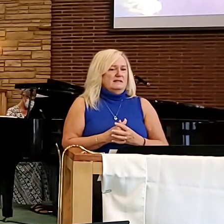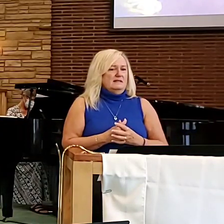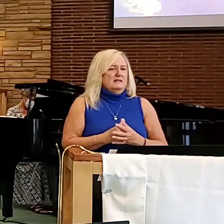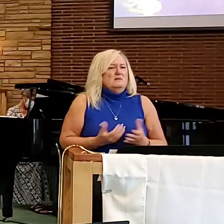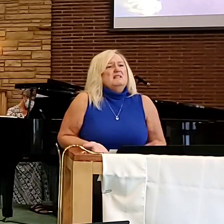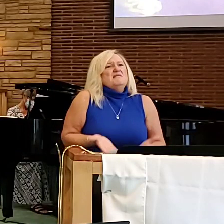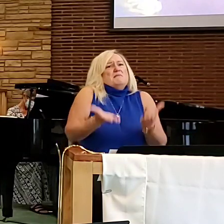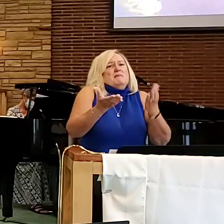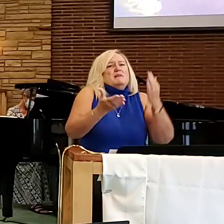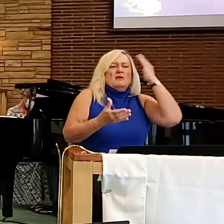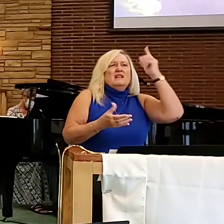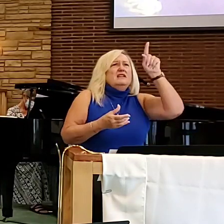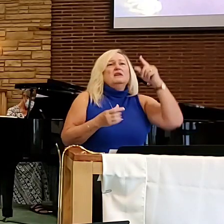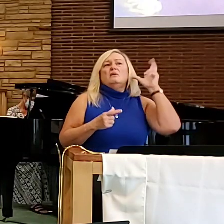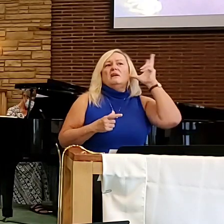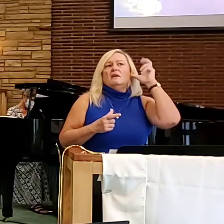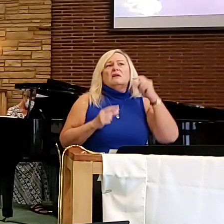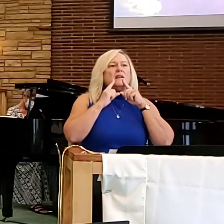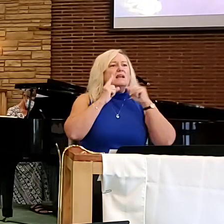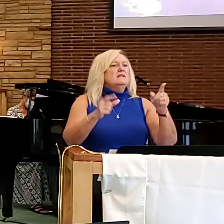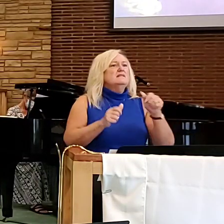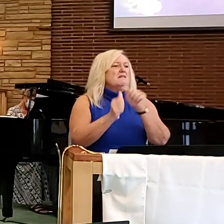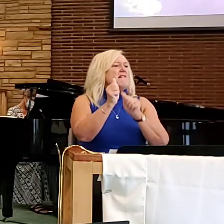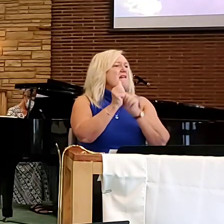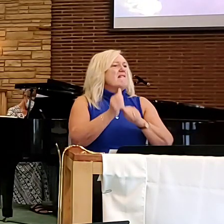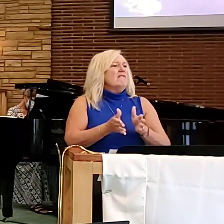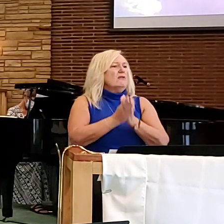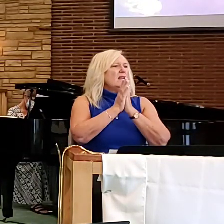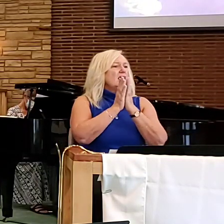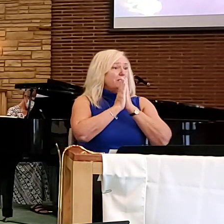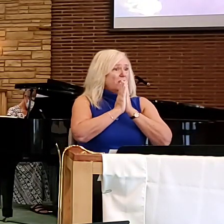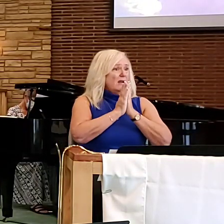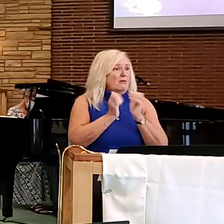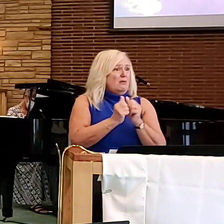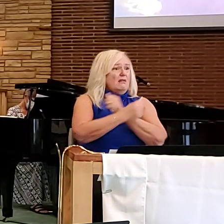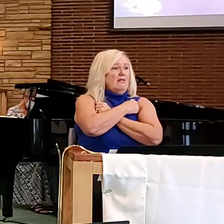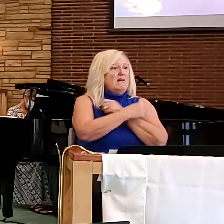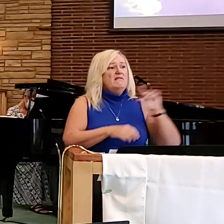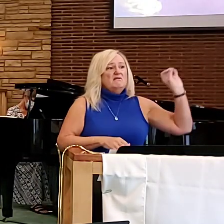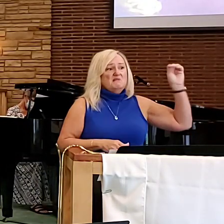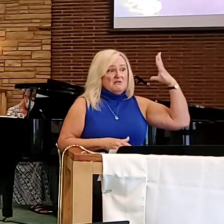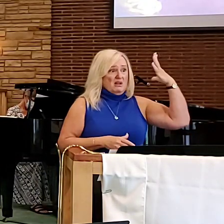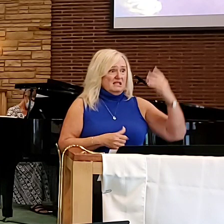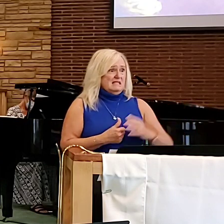We lift them up knowing that you hear and answer every prayer with love and grace.